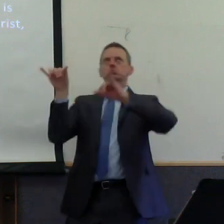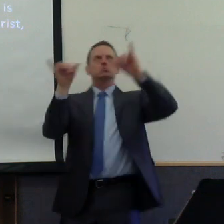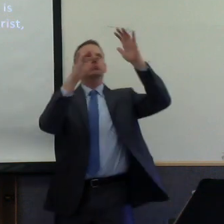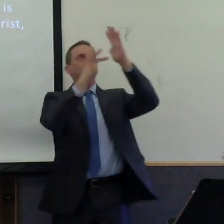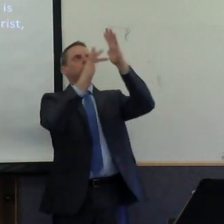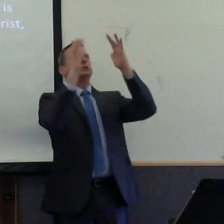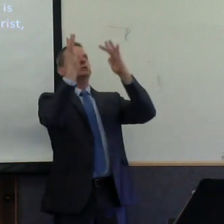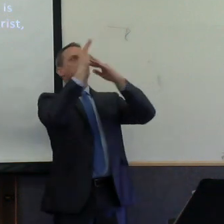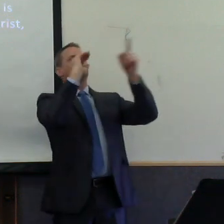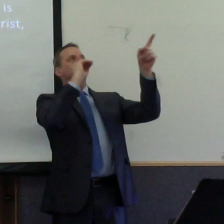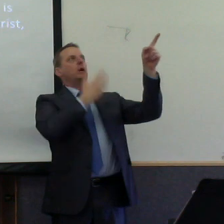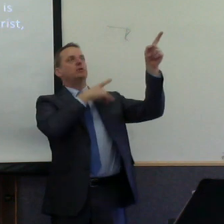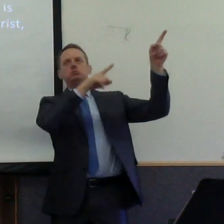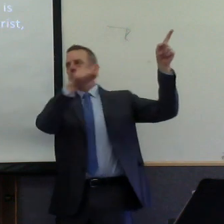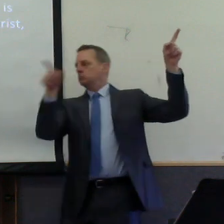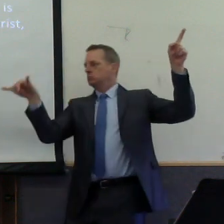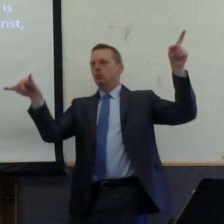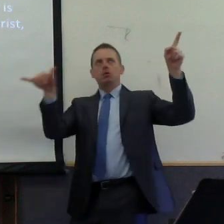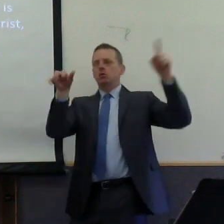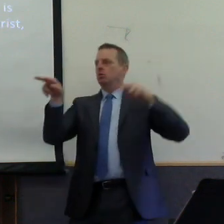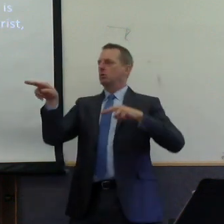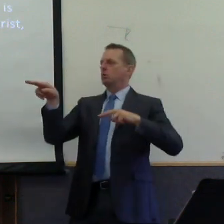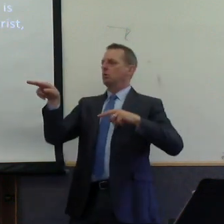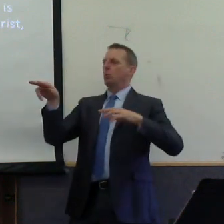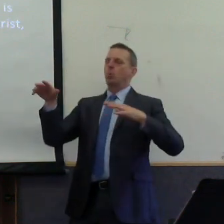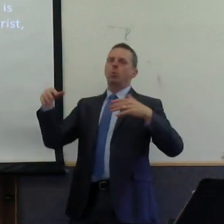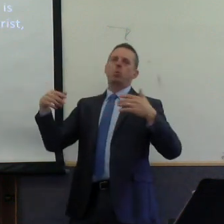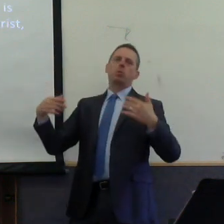they can pick up one another and do the same with Christ.